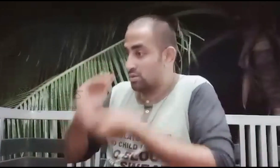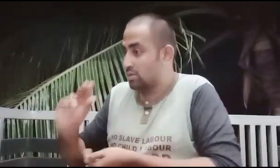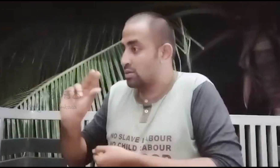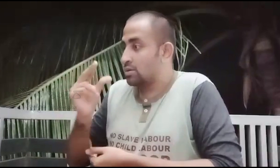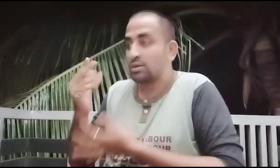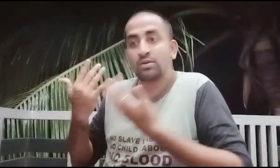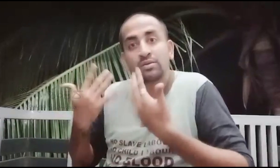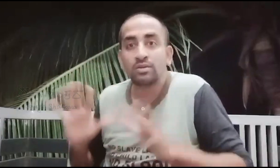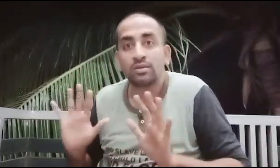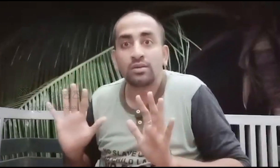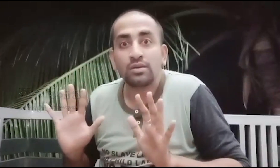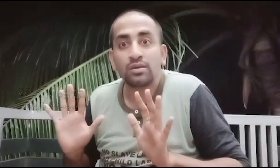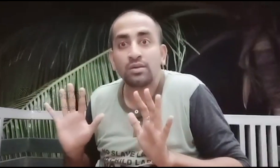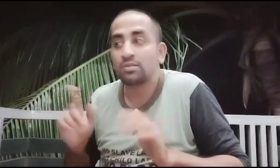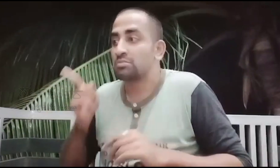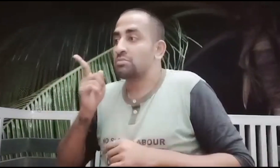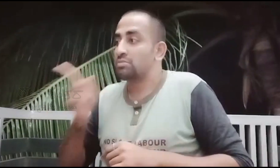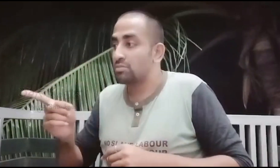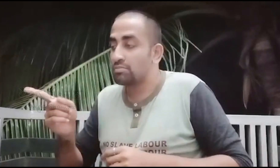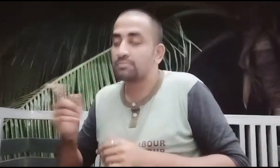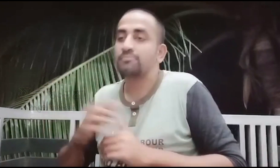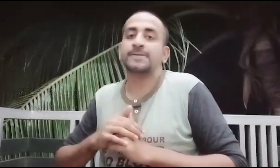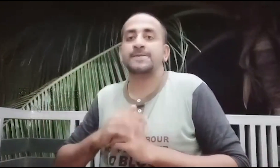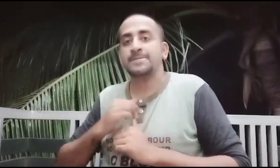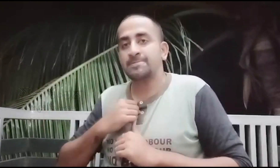It was a golden egg. Wow.